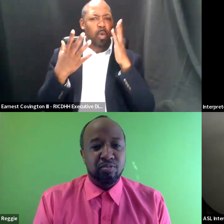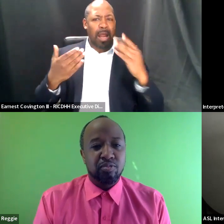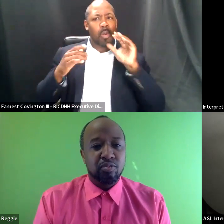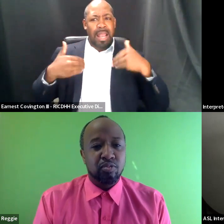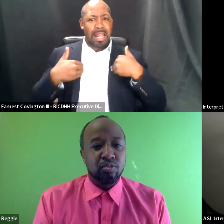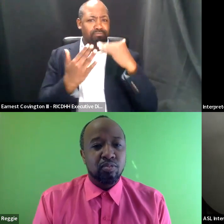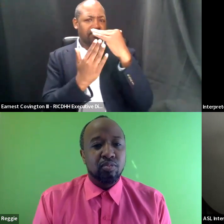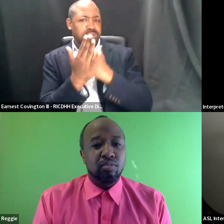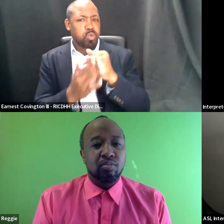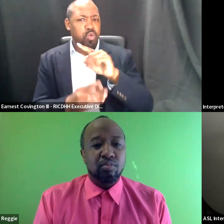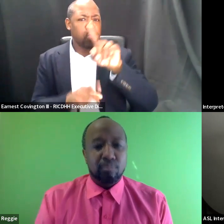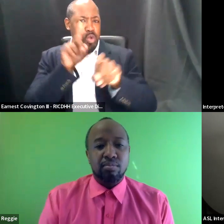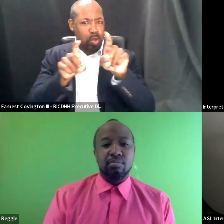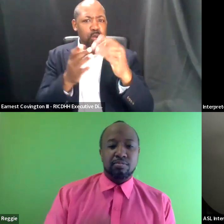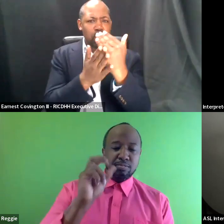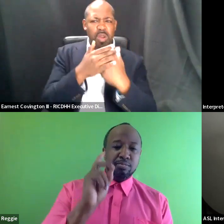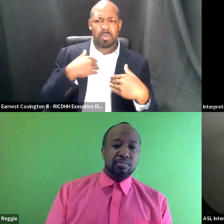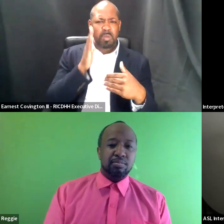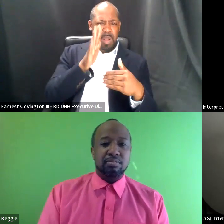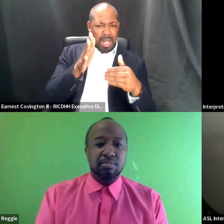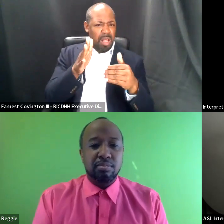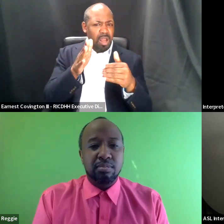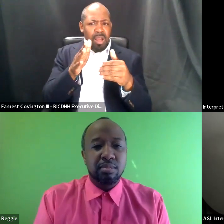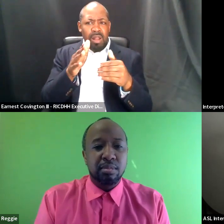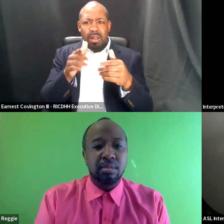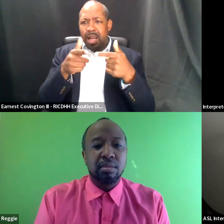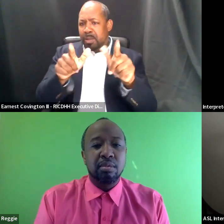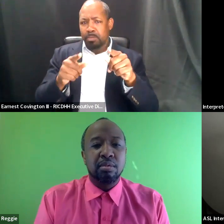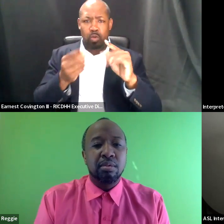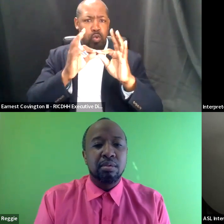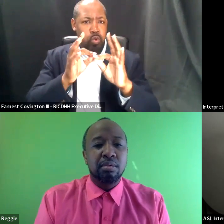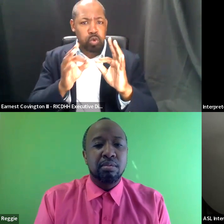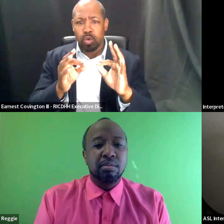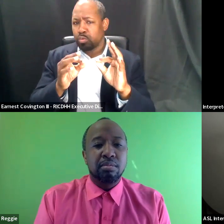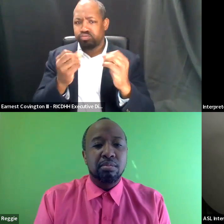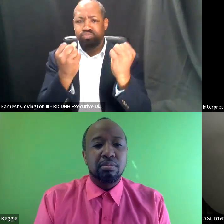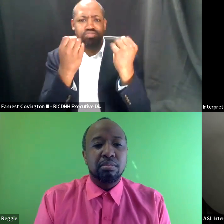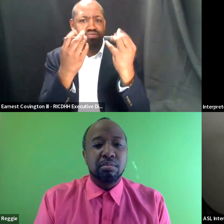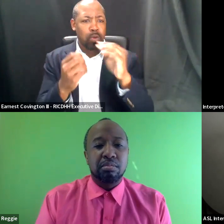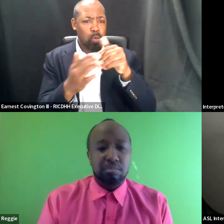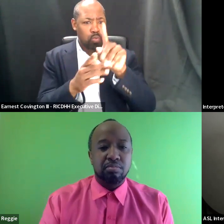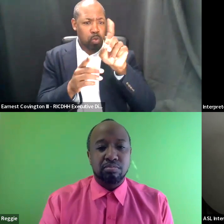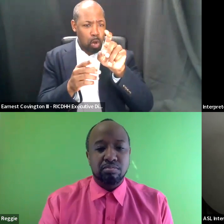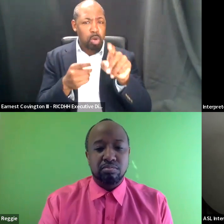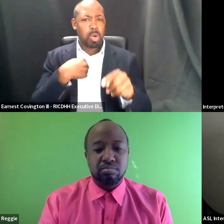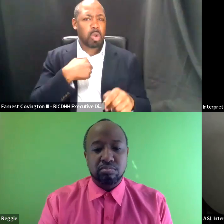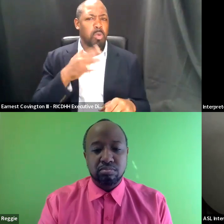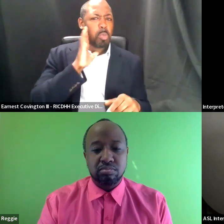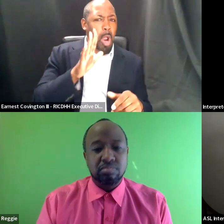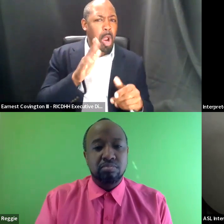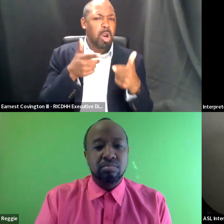that. It is time to wrap up, but we will have a